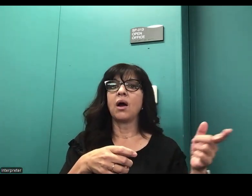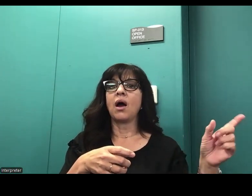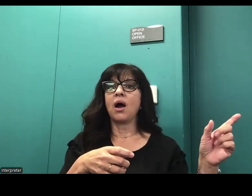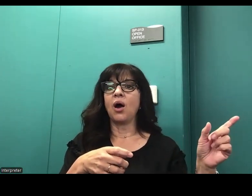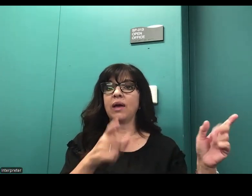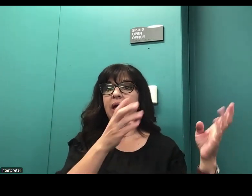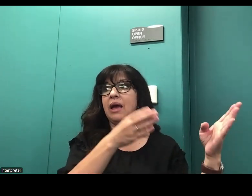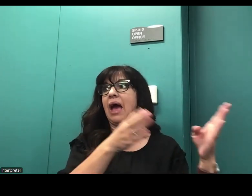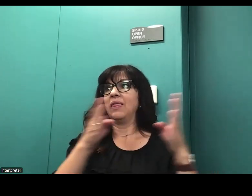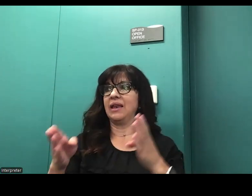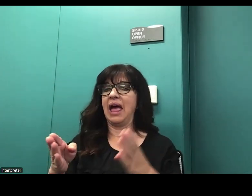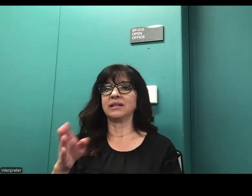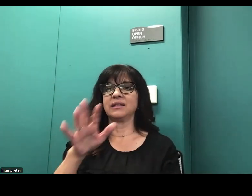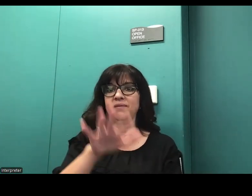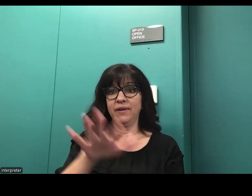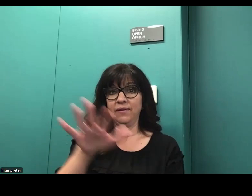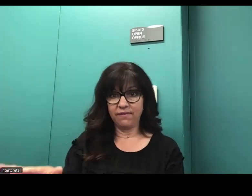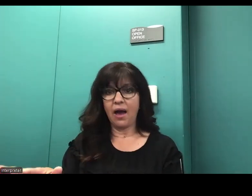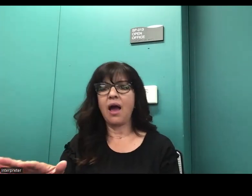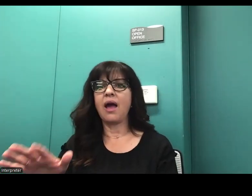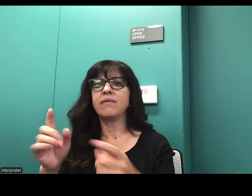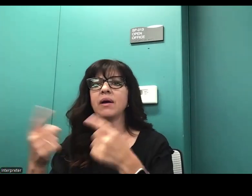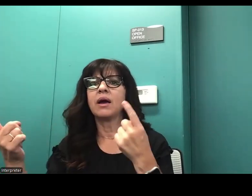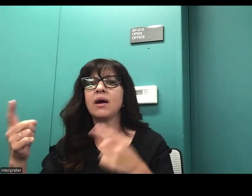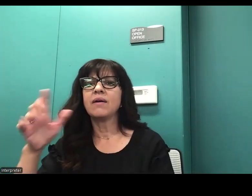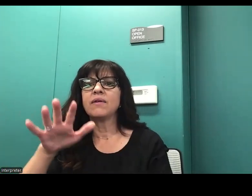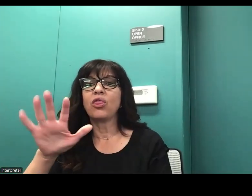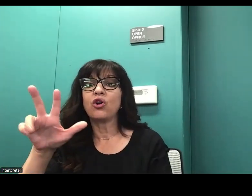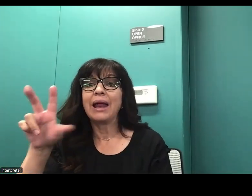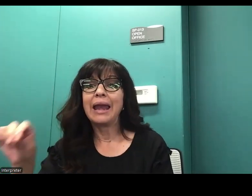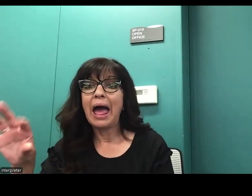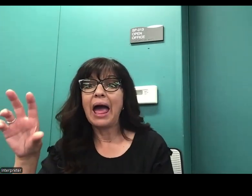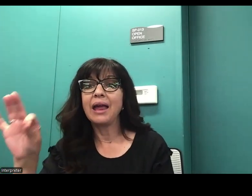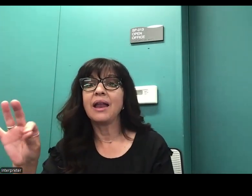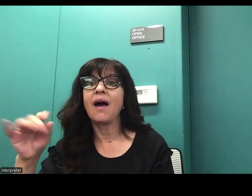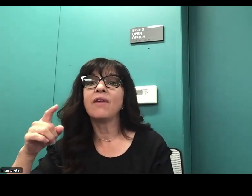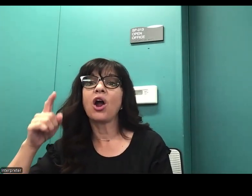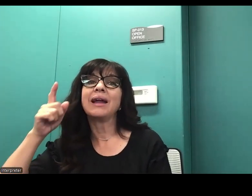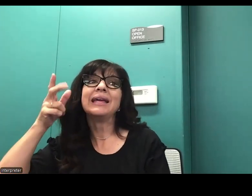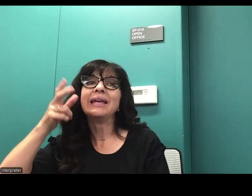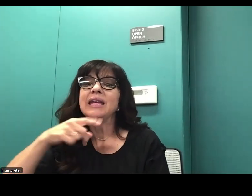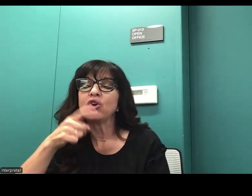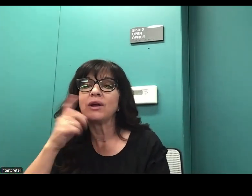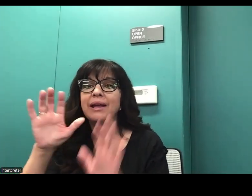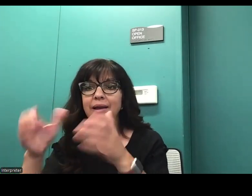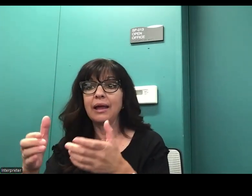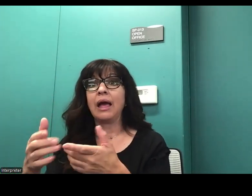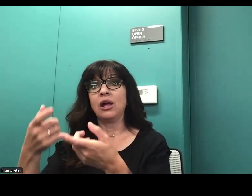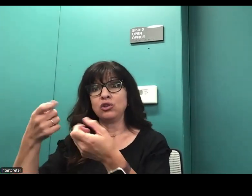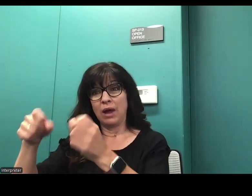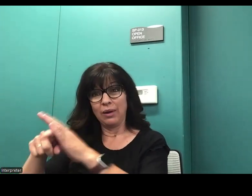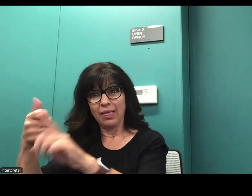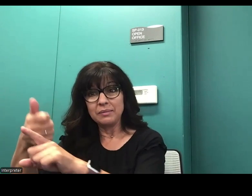55% for our deaf population as opposed to 39% of our hearing population. And we have a suicide attempt rate